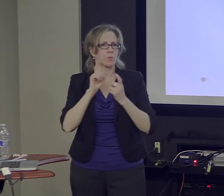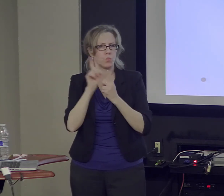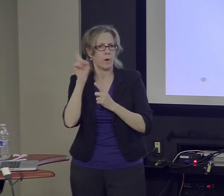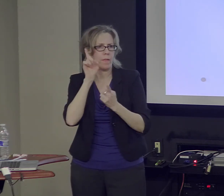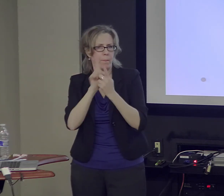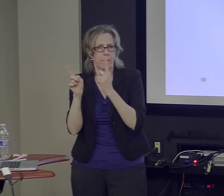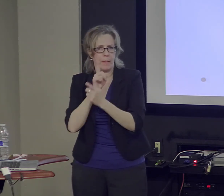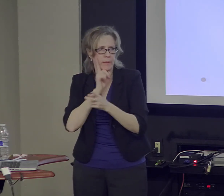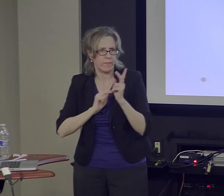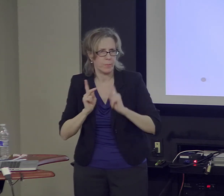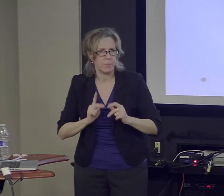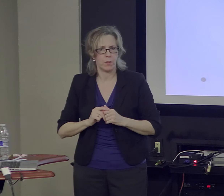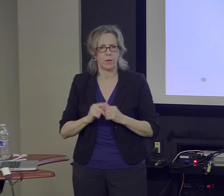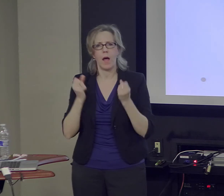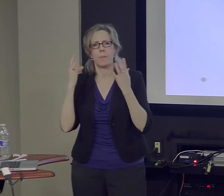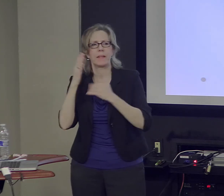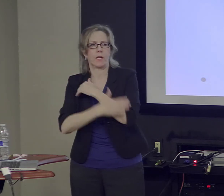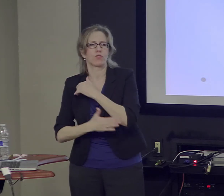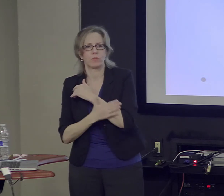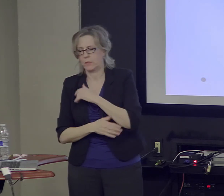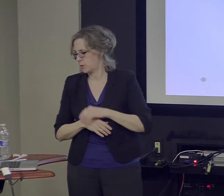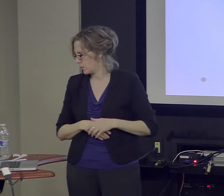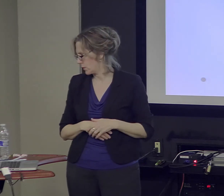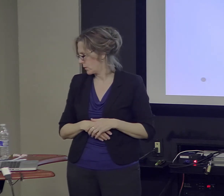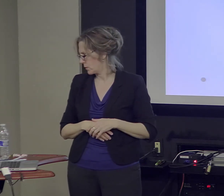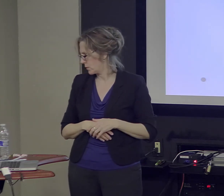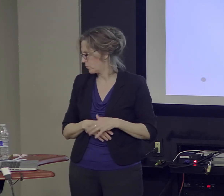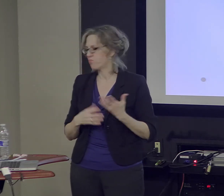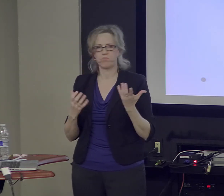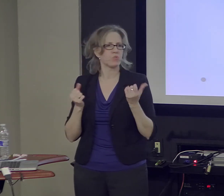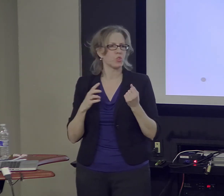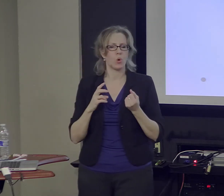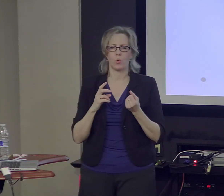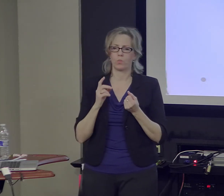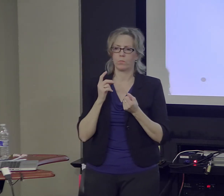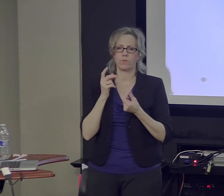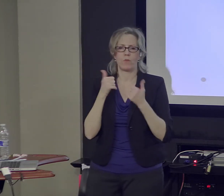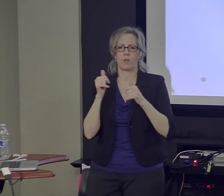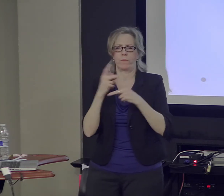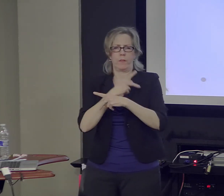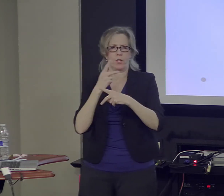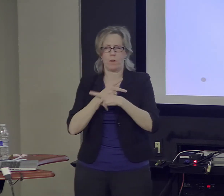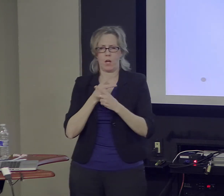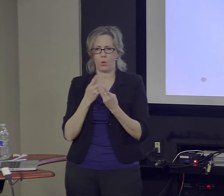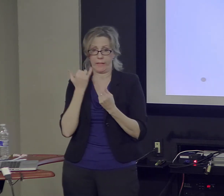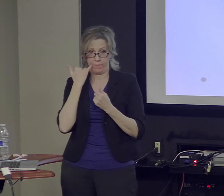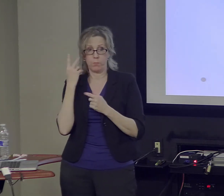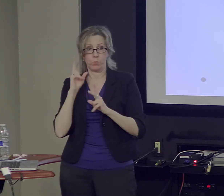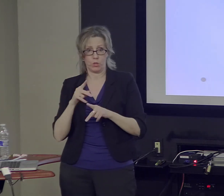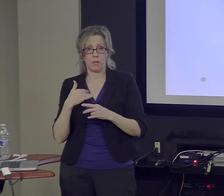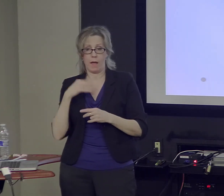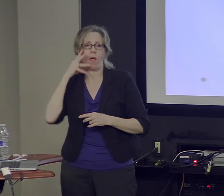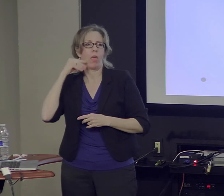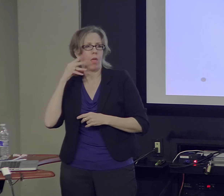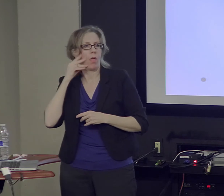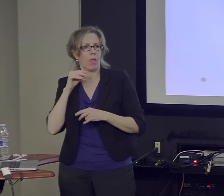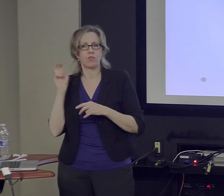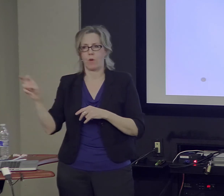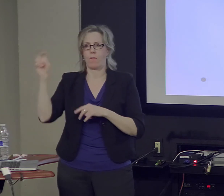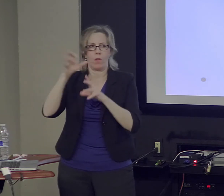many different languages they've known, how many countries that they've visited, and if they felt like they